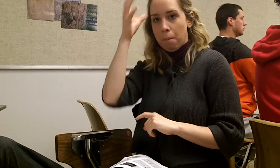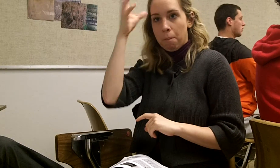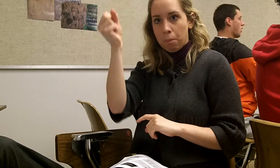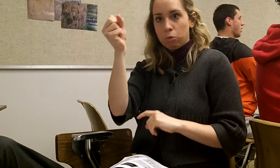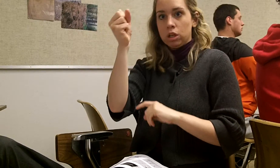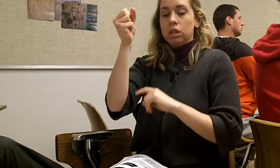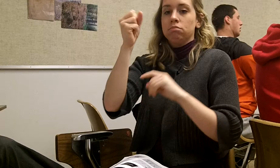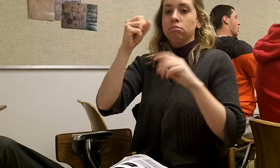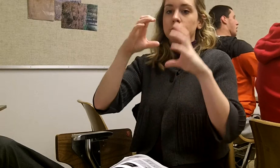The receptors